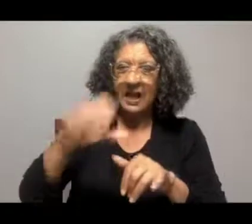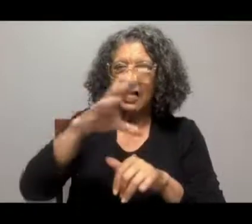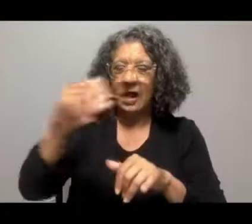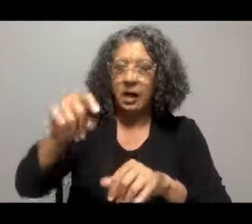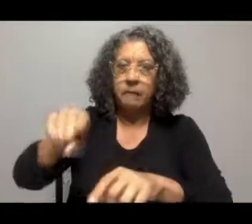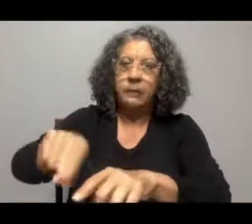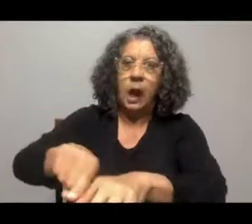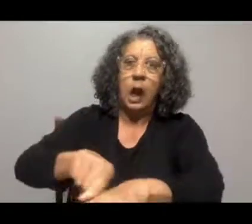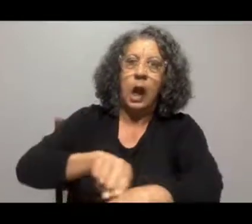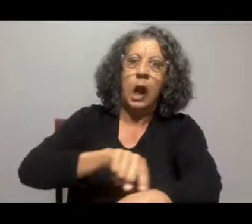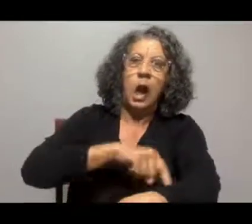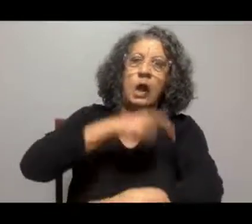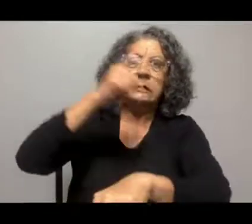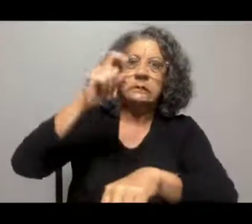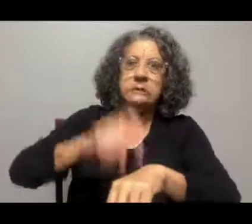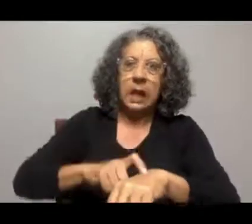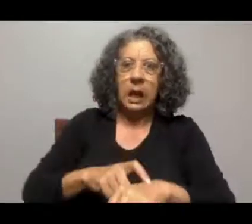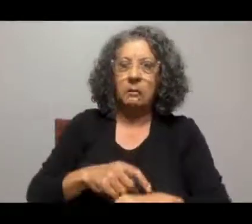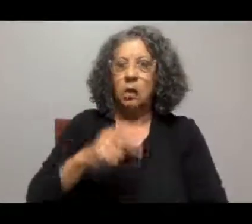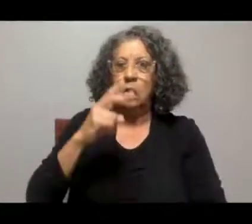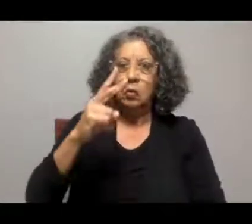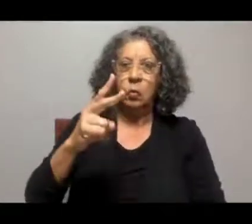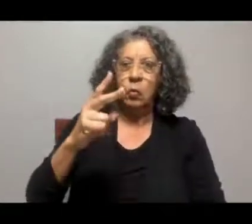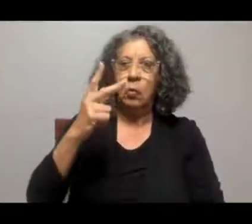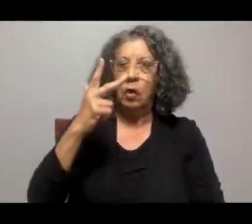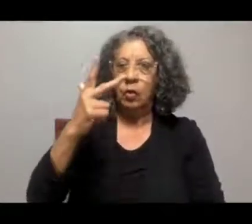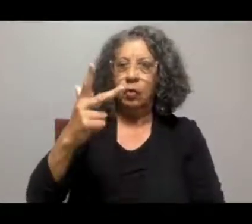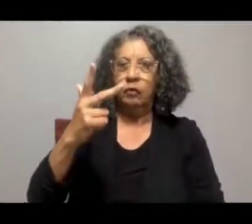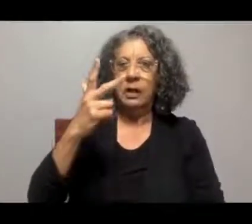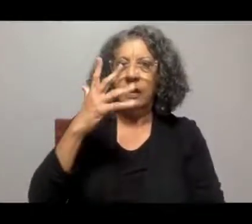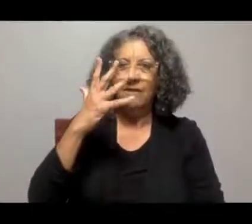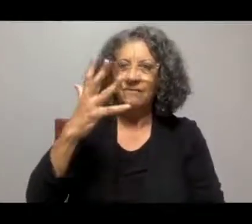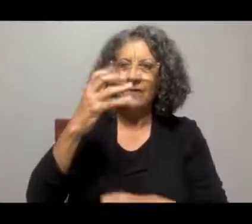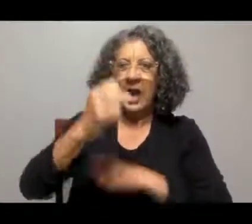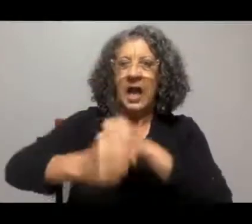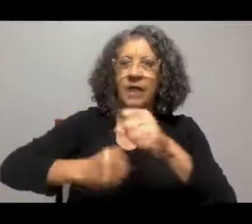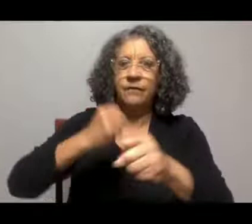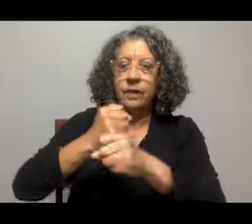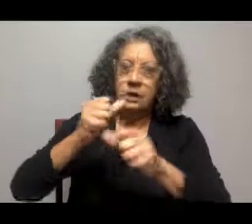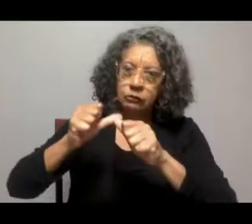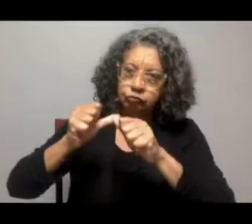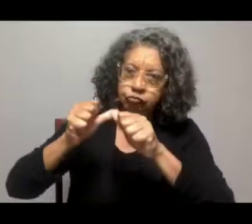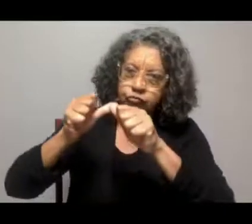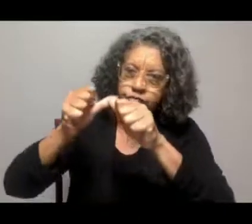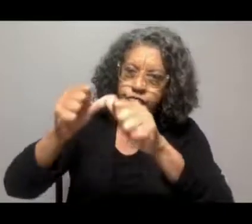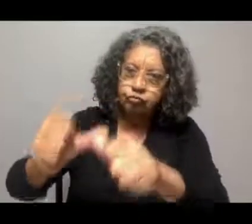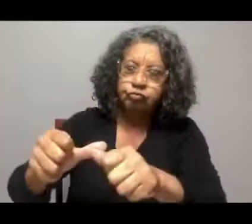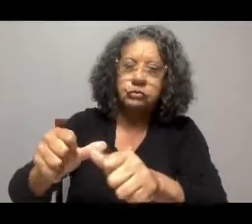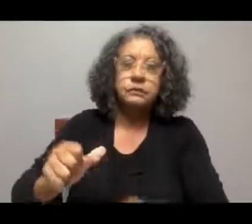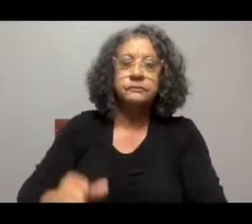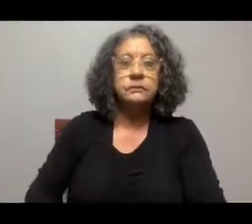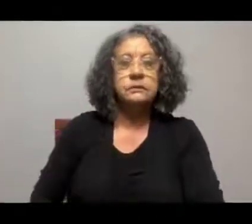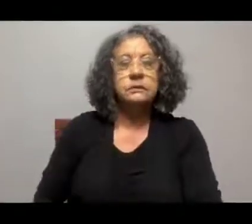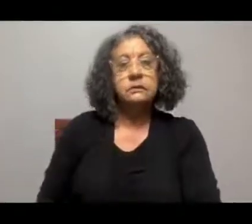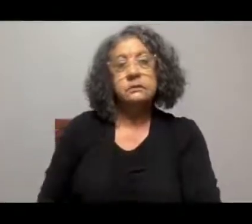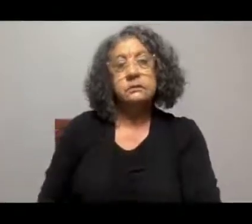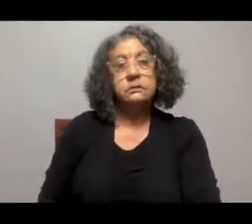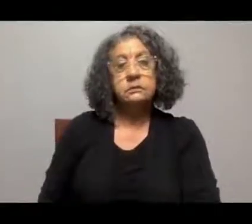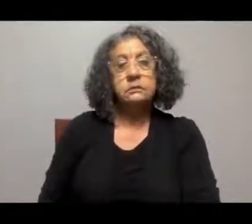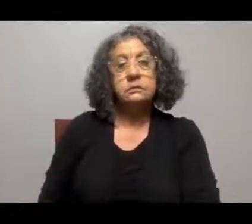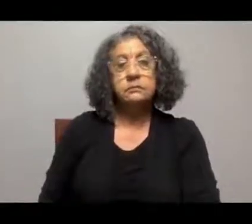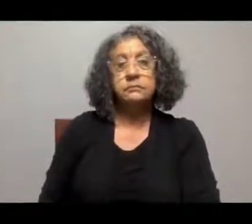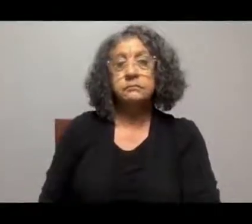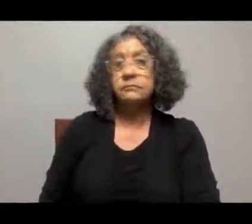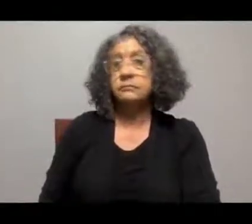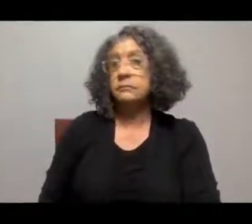and also someone who's going to stay long term, like 3 to 5 years, that will permanently